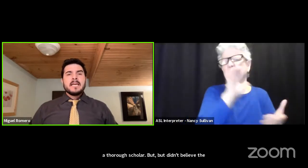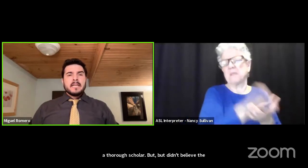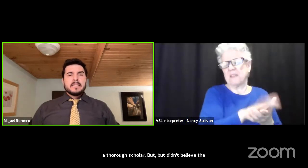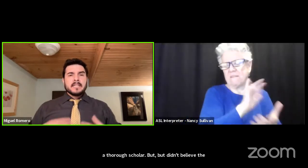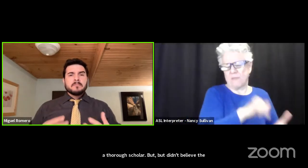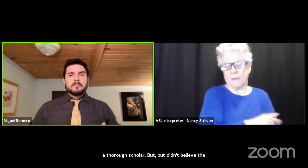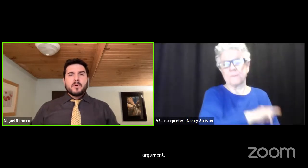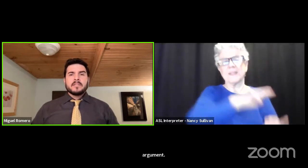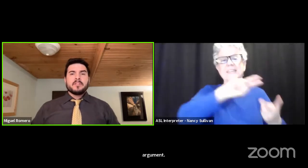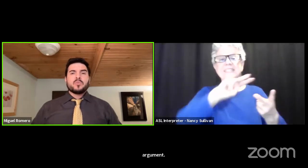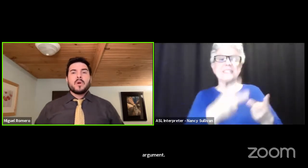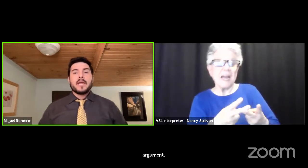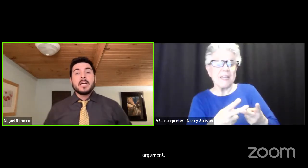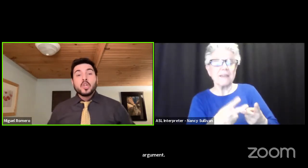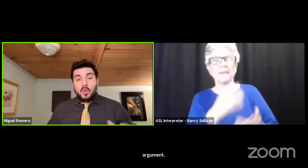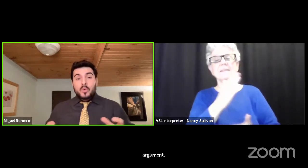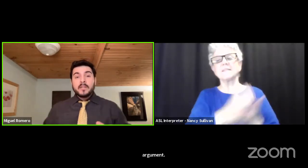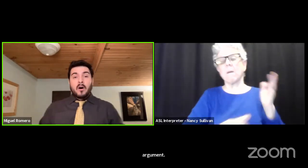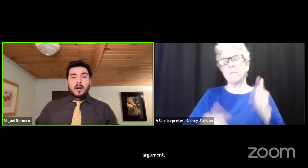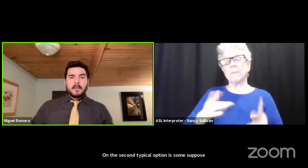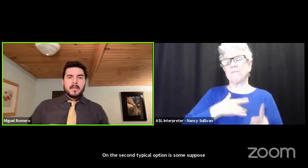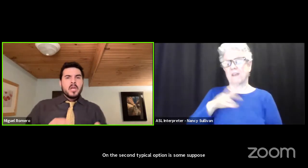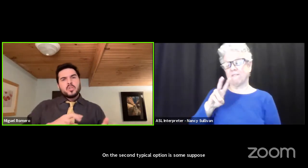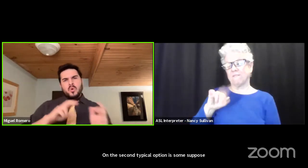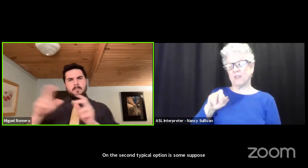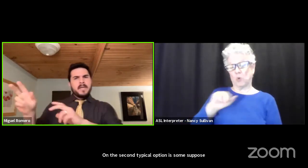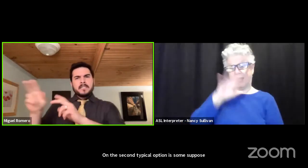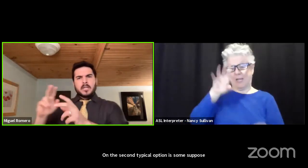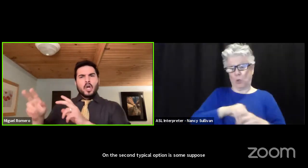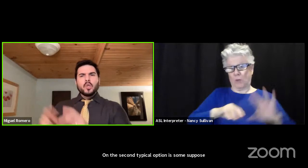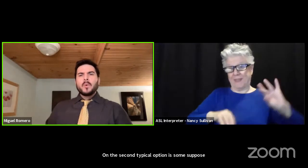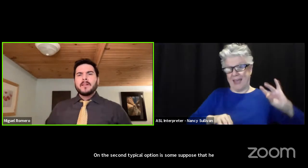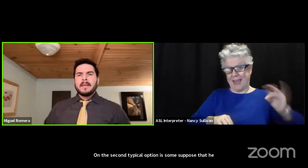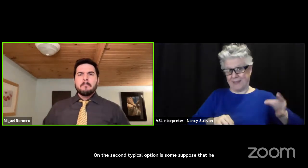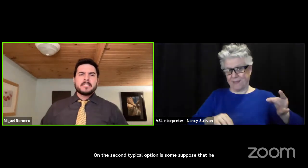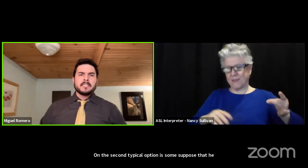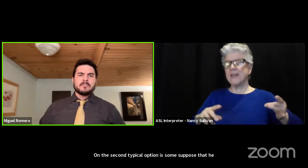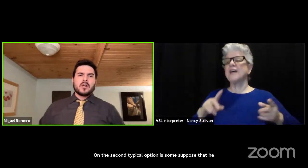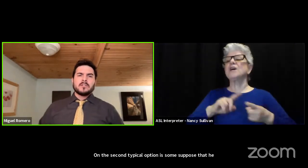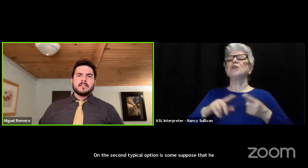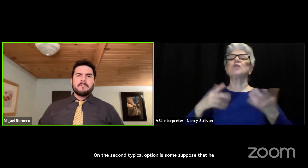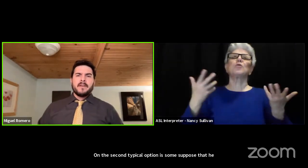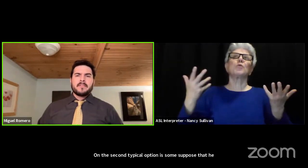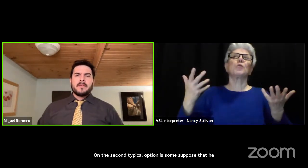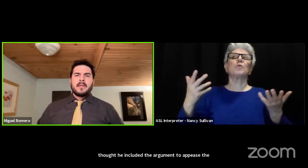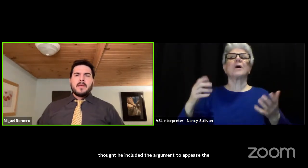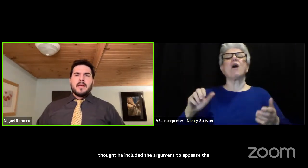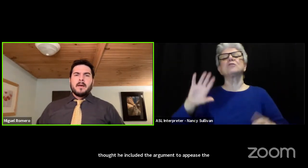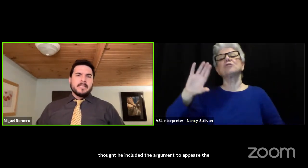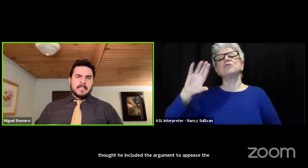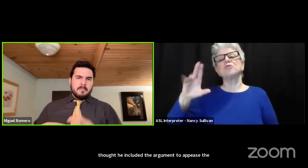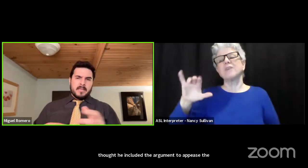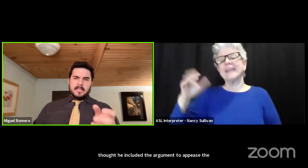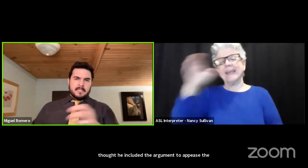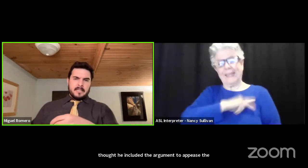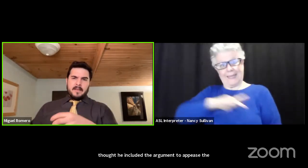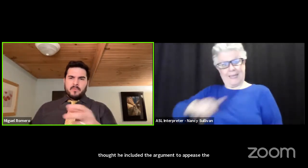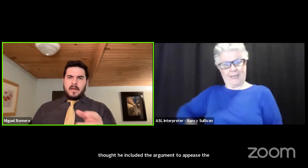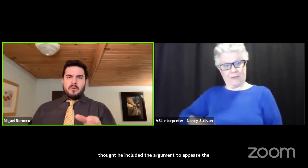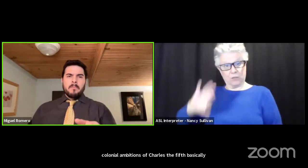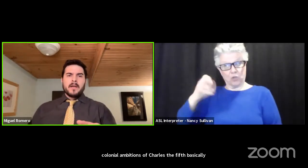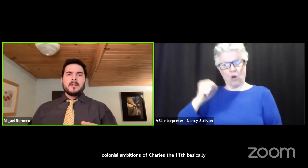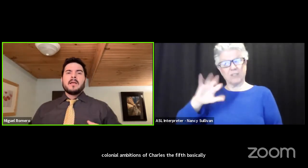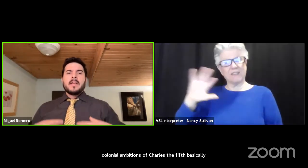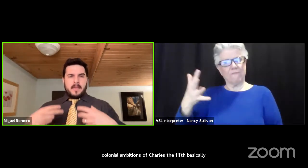option is some suppose that Vitoria included the argument to appease the colonial ambitions of Charles V, basically because it's